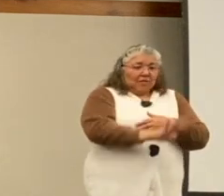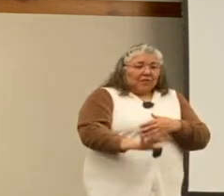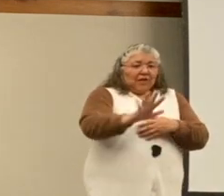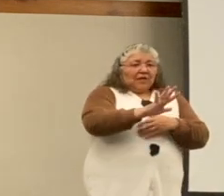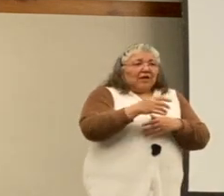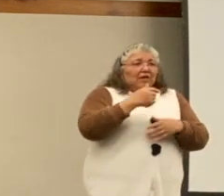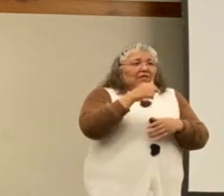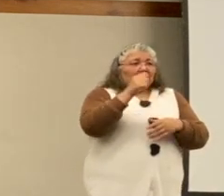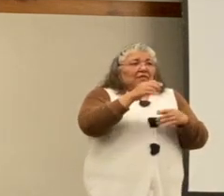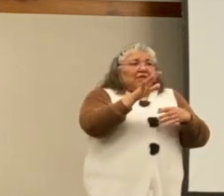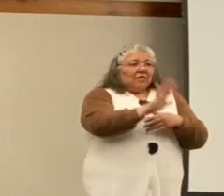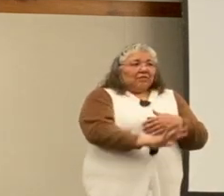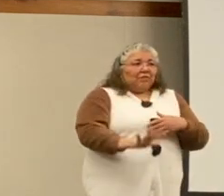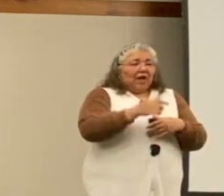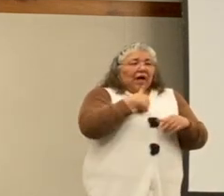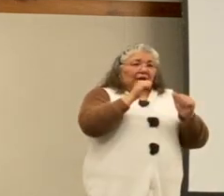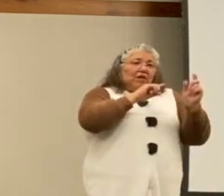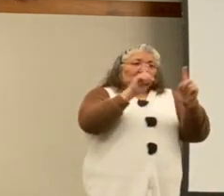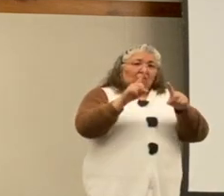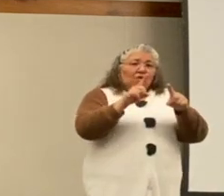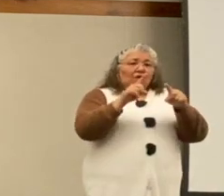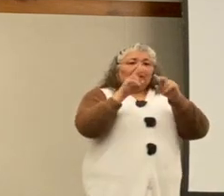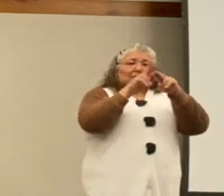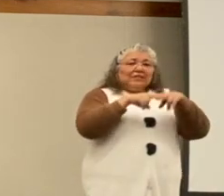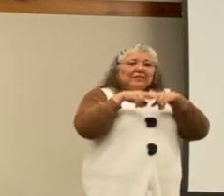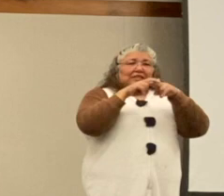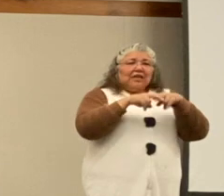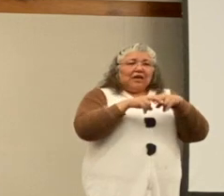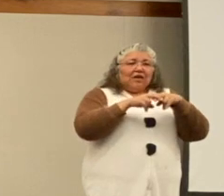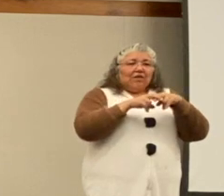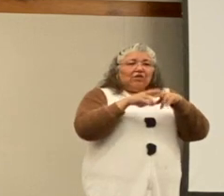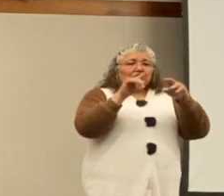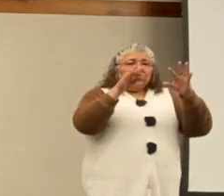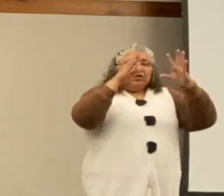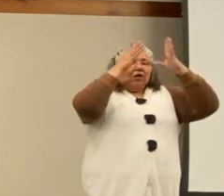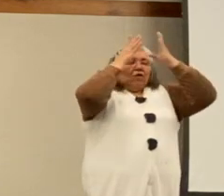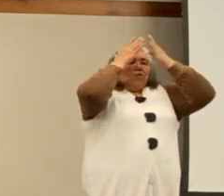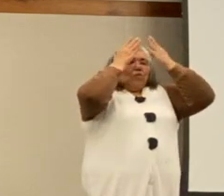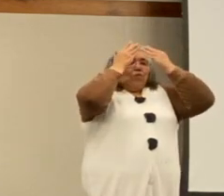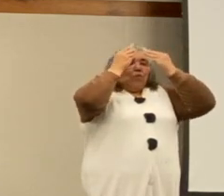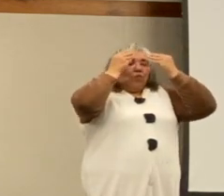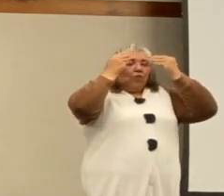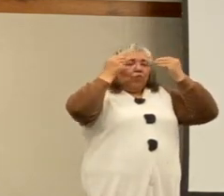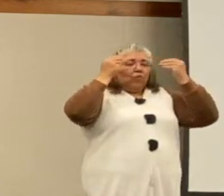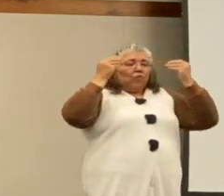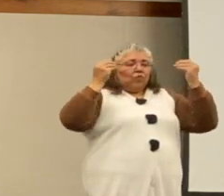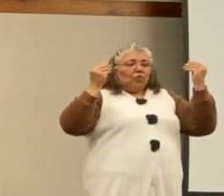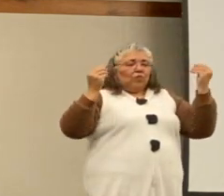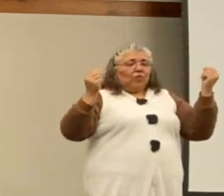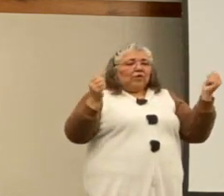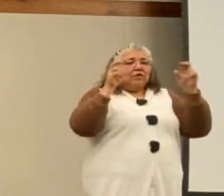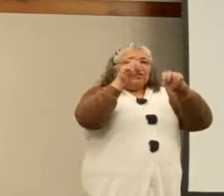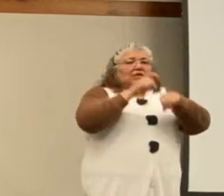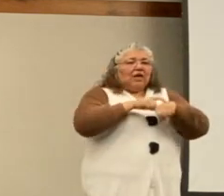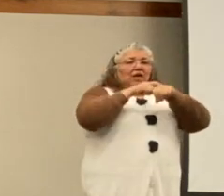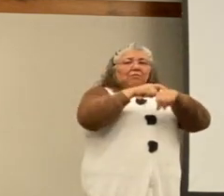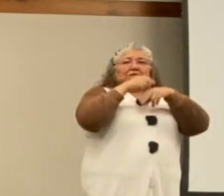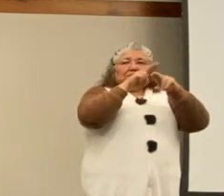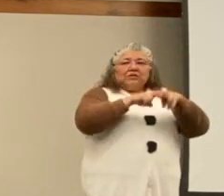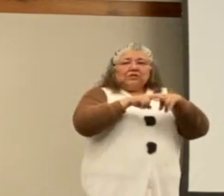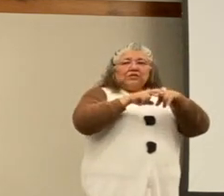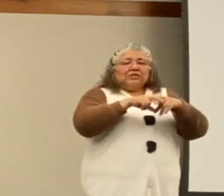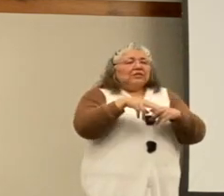where I can go and sit down and clear my mind. It's a time for me to sit and listen. It's a time